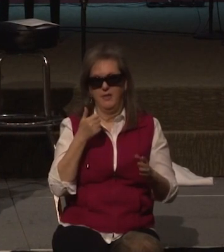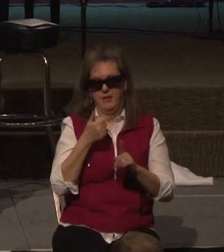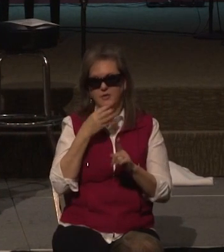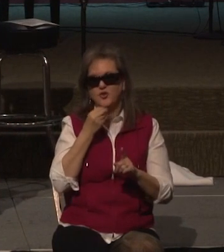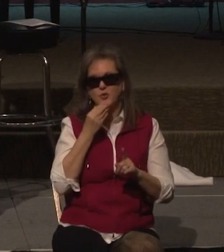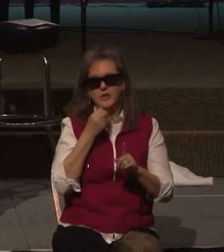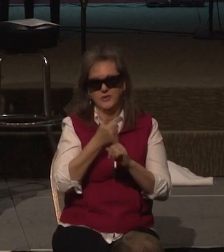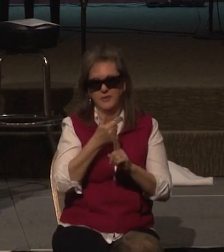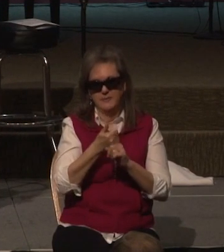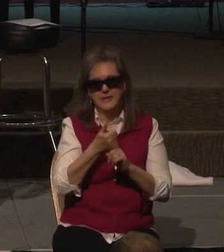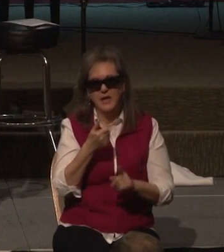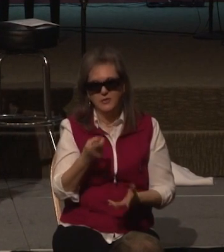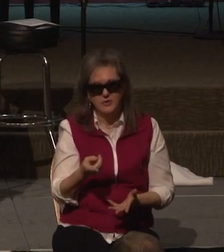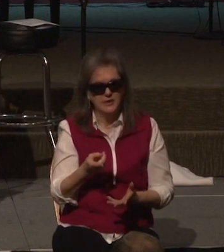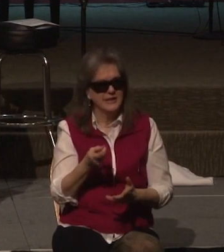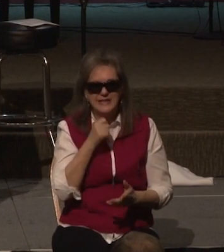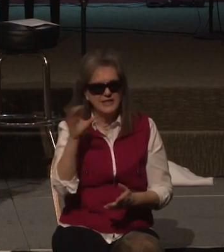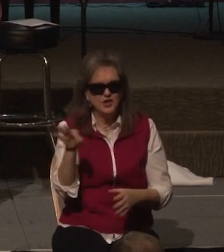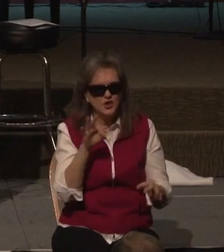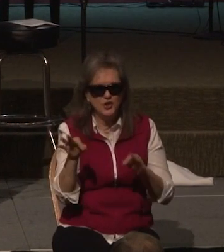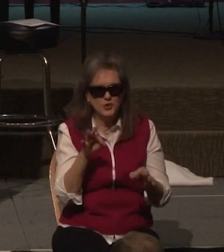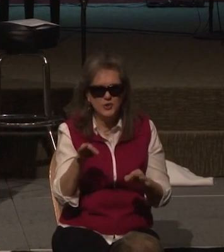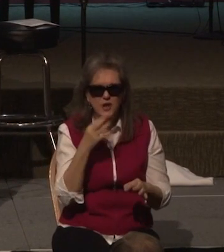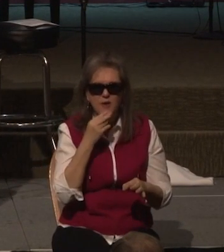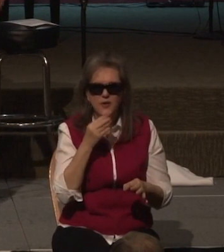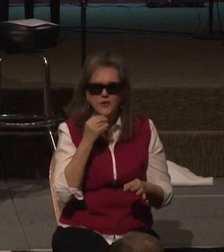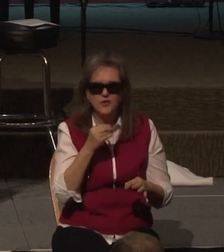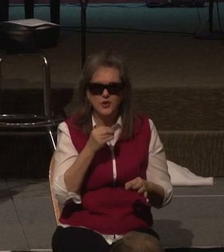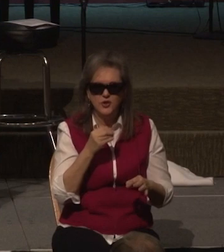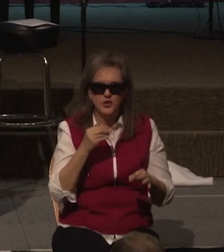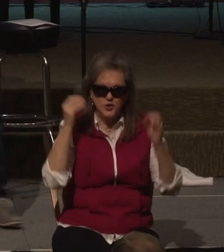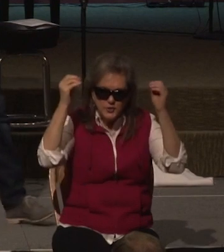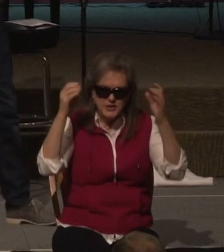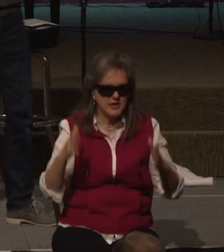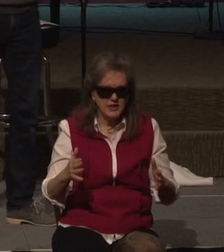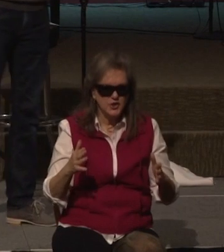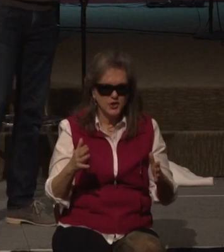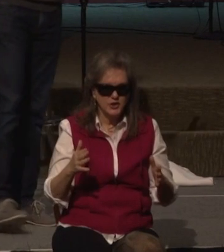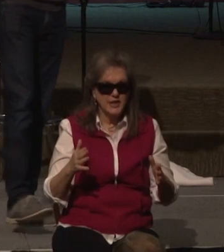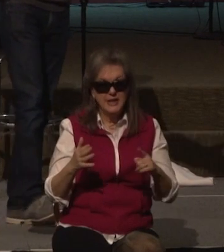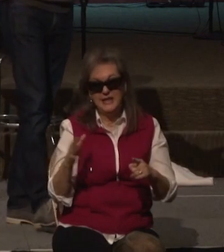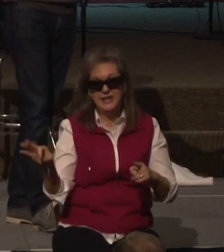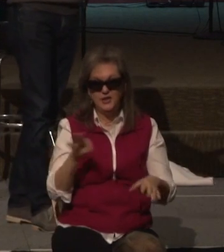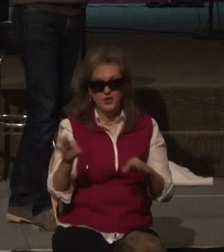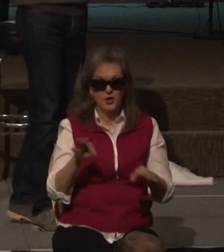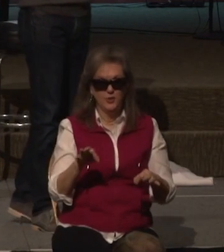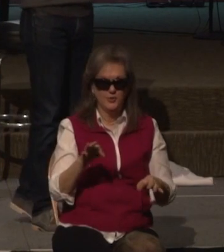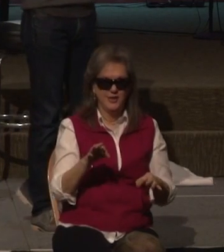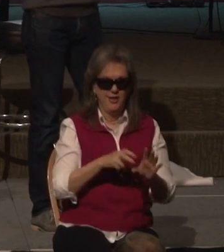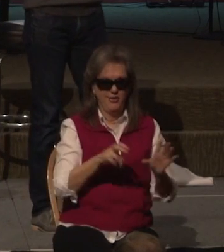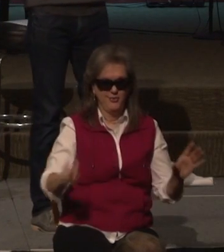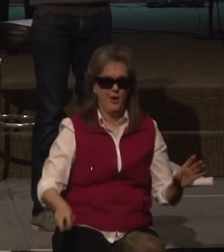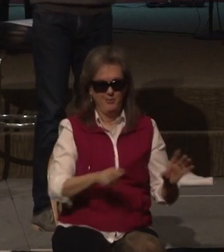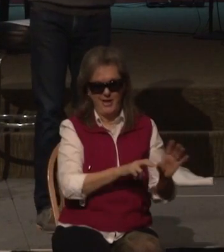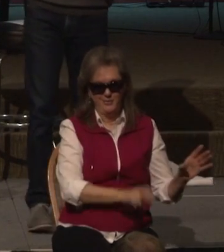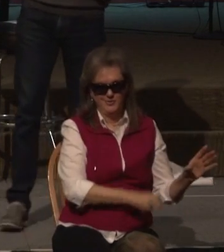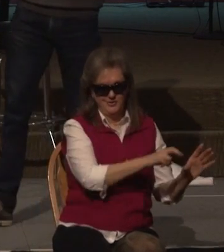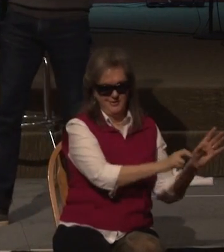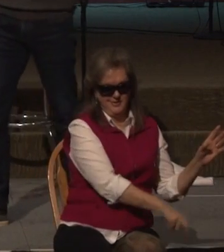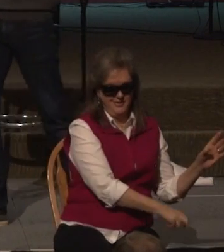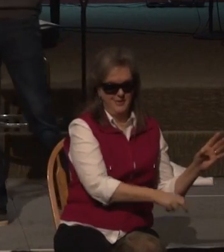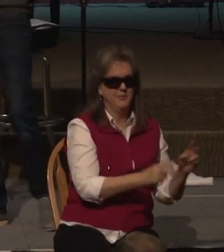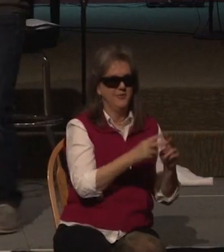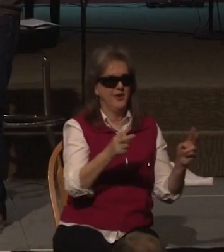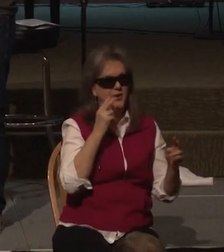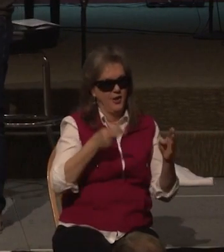But that's not who Jesus chose. He didn't choose the top of the class. In fact, he chose the dropouts. I mean, if you want to be